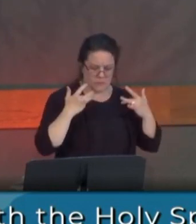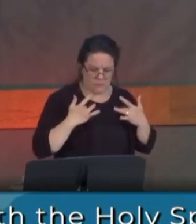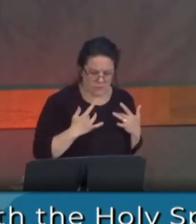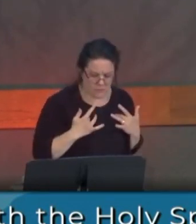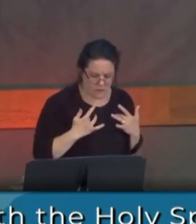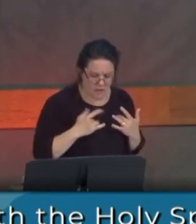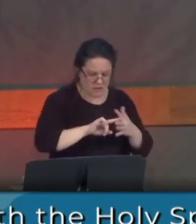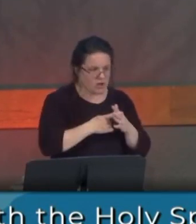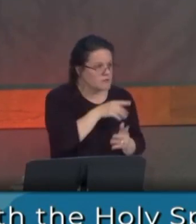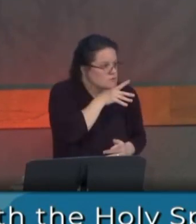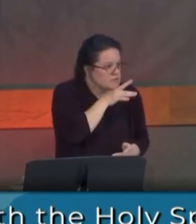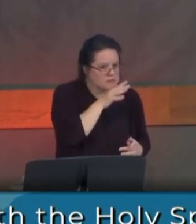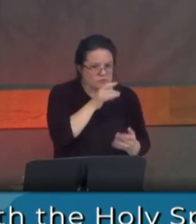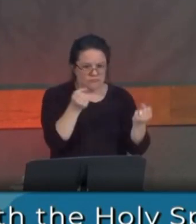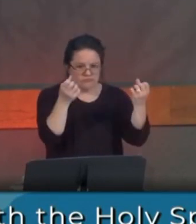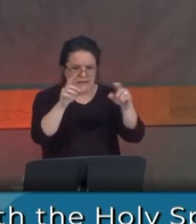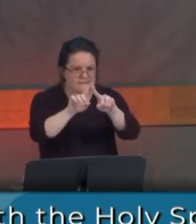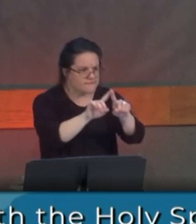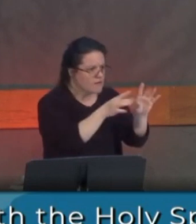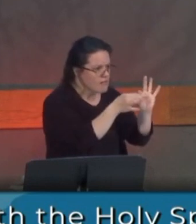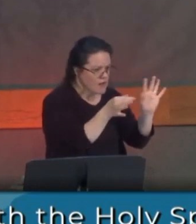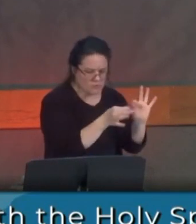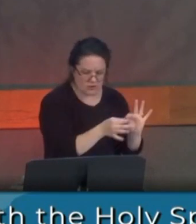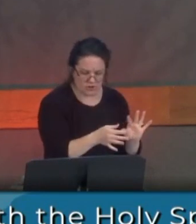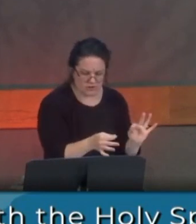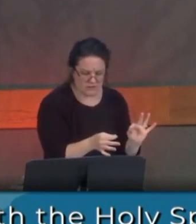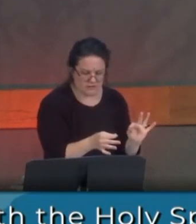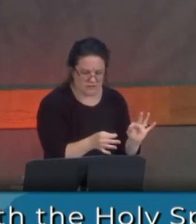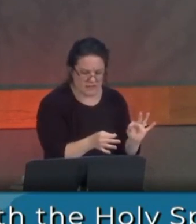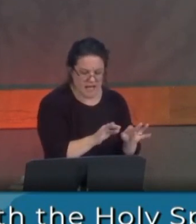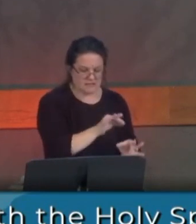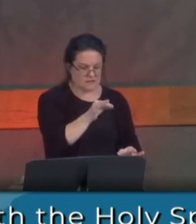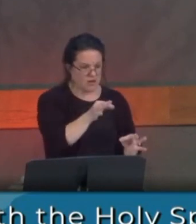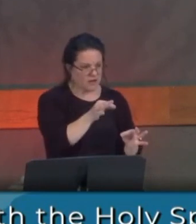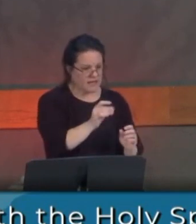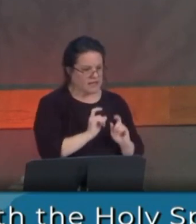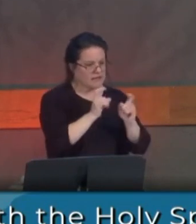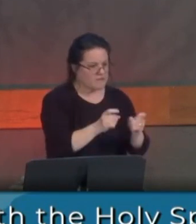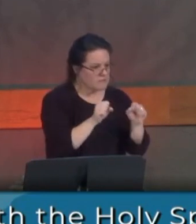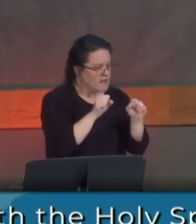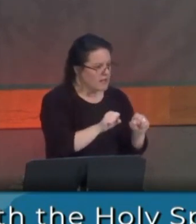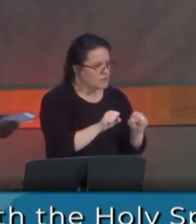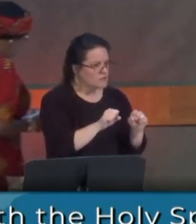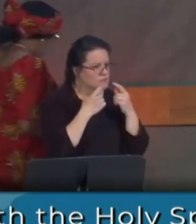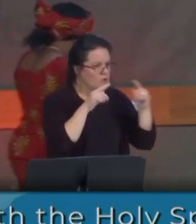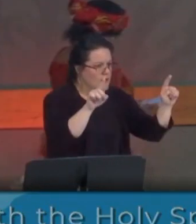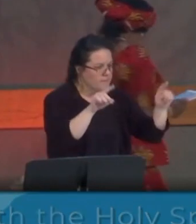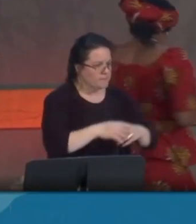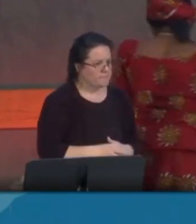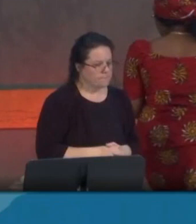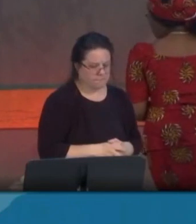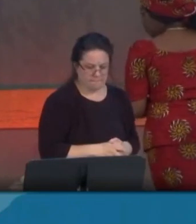Anyways, to this first reading here. Okay, so we've already had Spanish and Igbo. Oh, there we go. She read like a sentence,